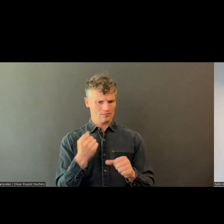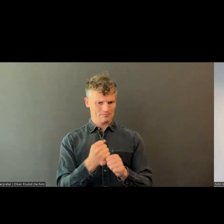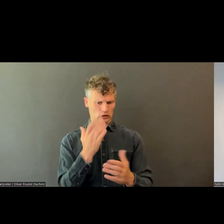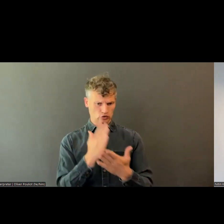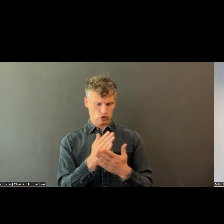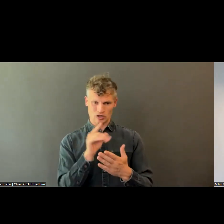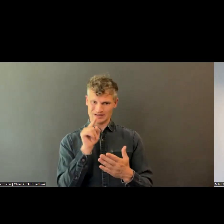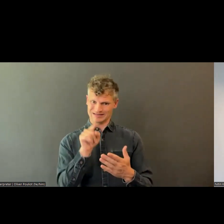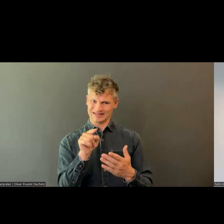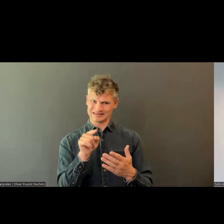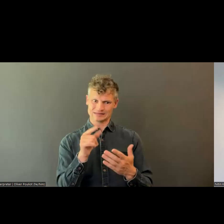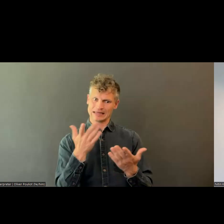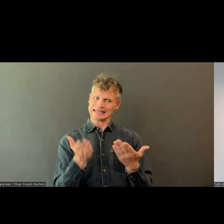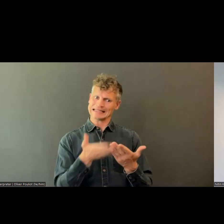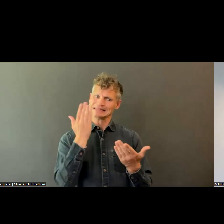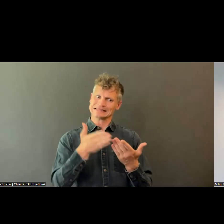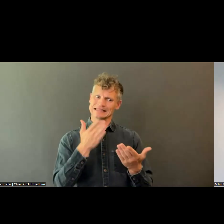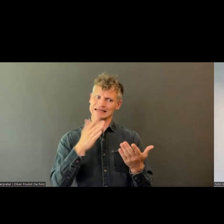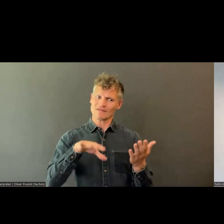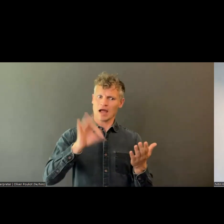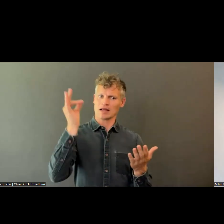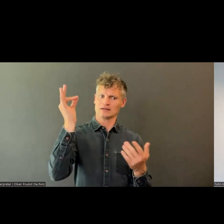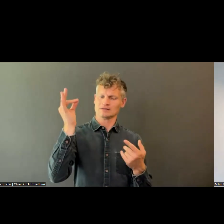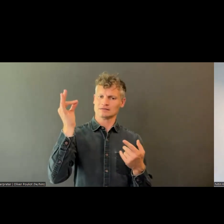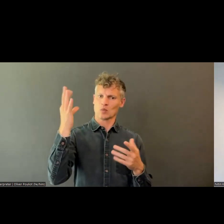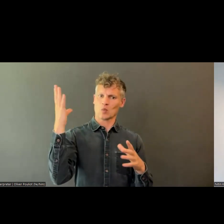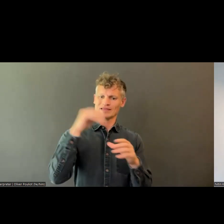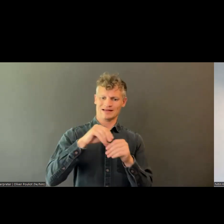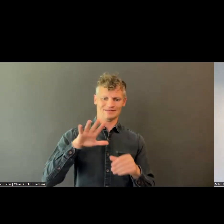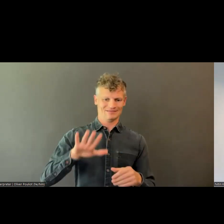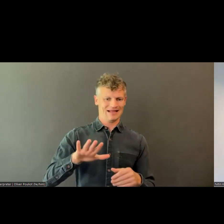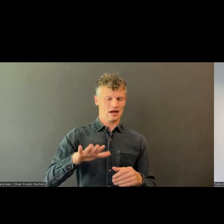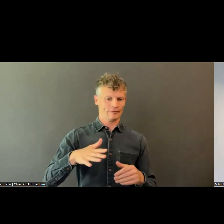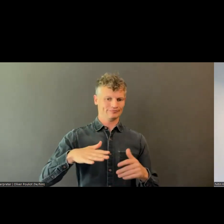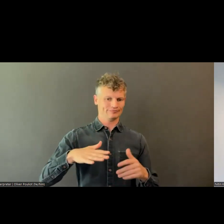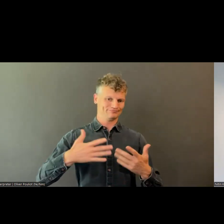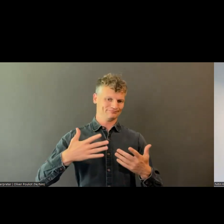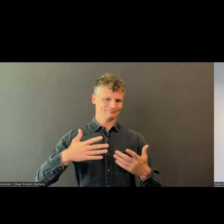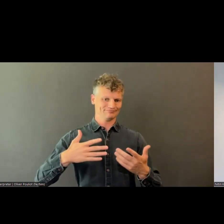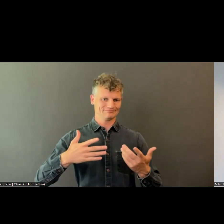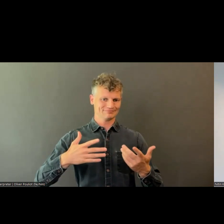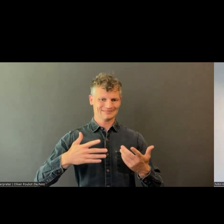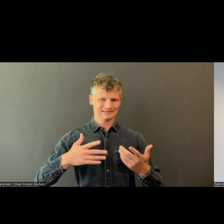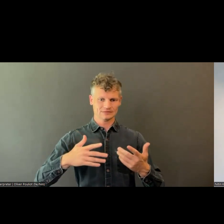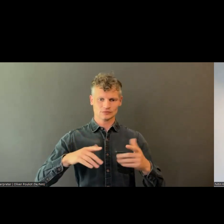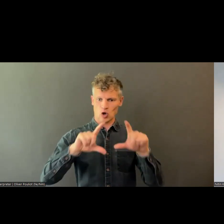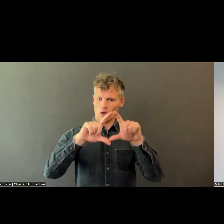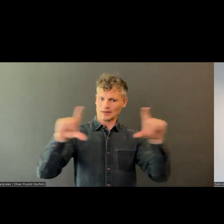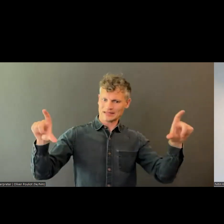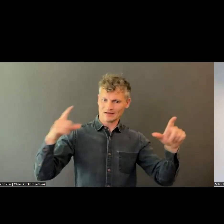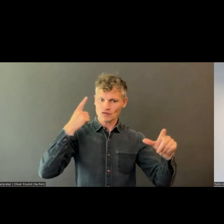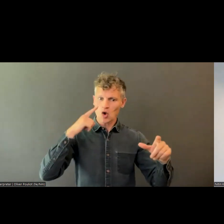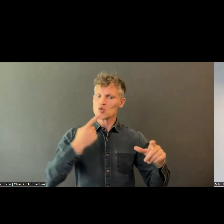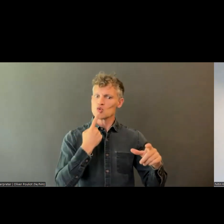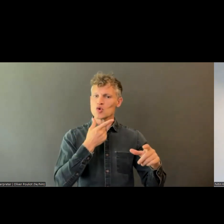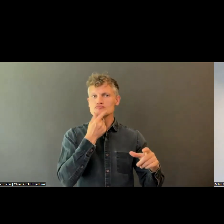Some of it based on legislation in different parts of the world, and how we work with third parties to make sure we're as inclusive